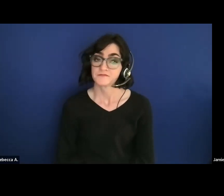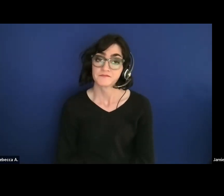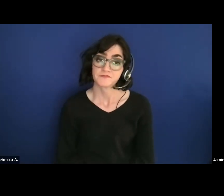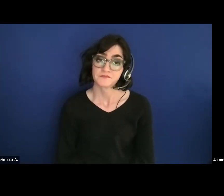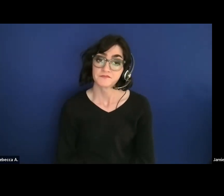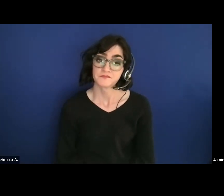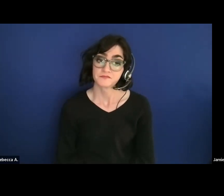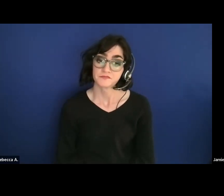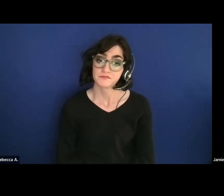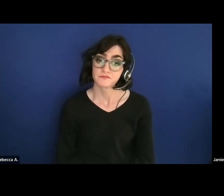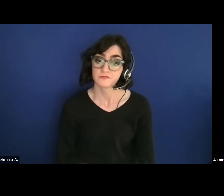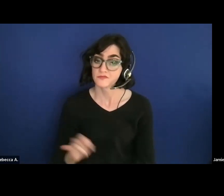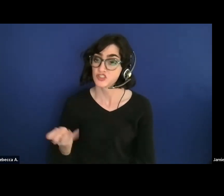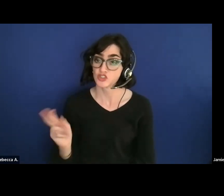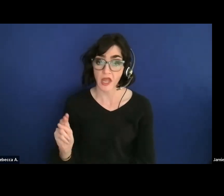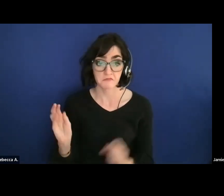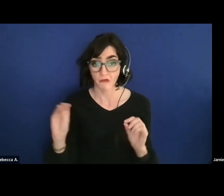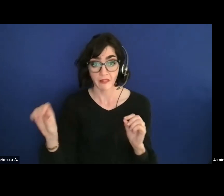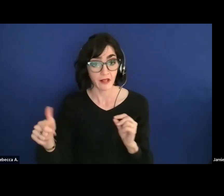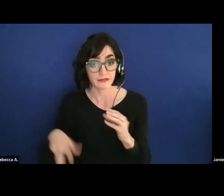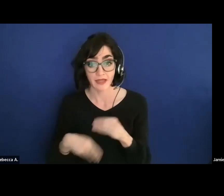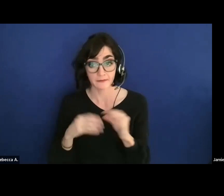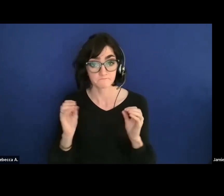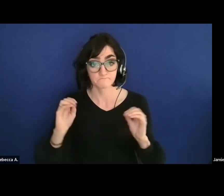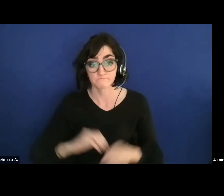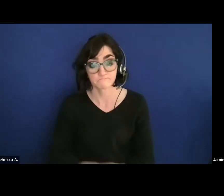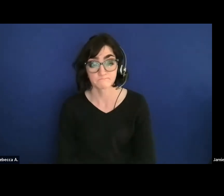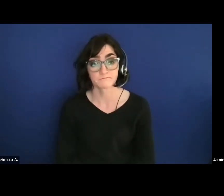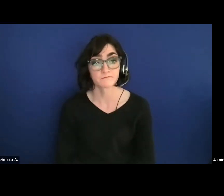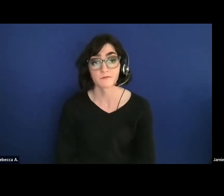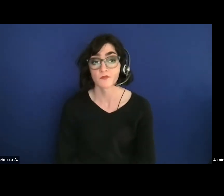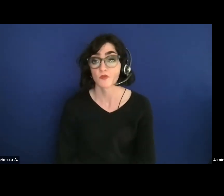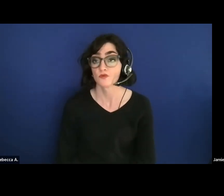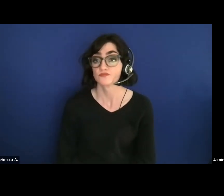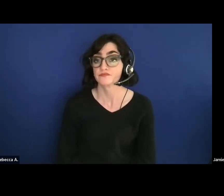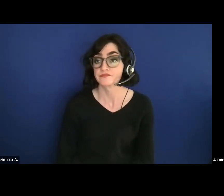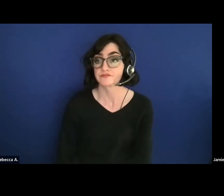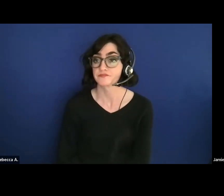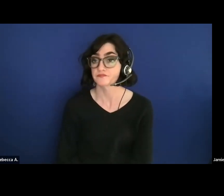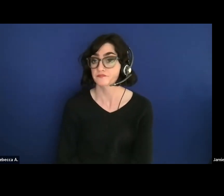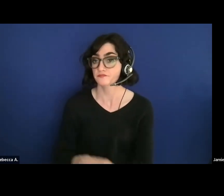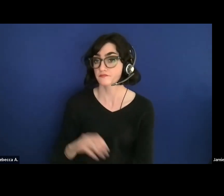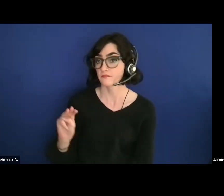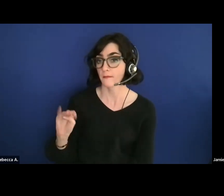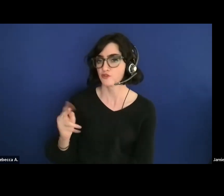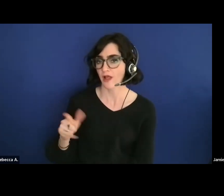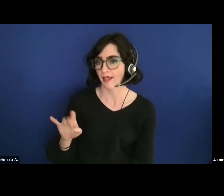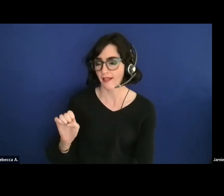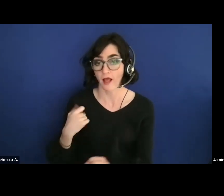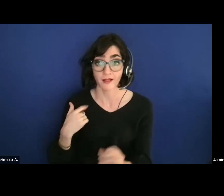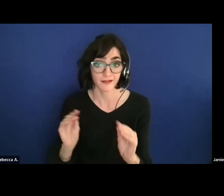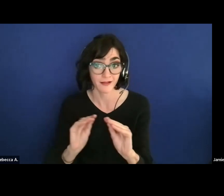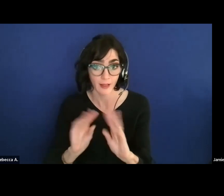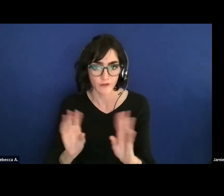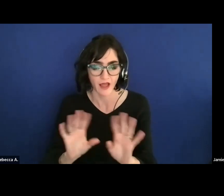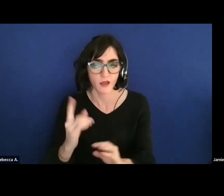have nothing to add. Okay. The only thing I'll clarify is because my organization, is Michelle from